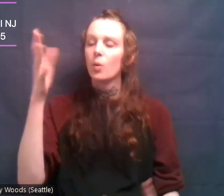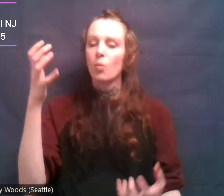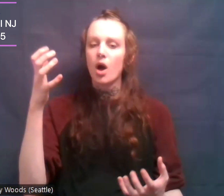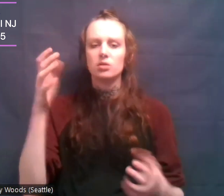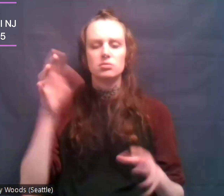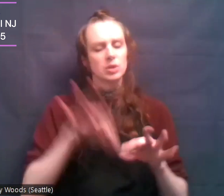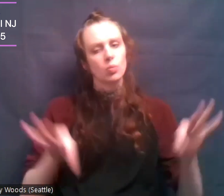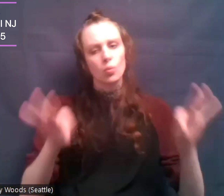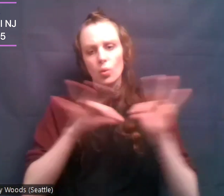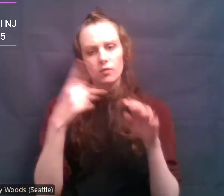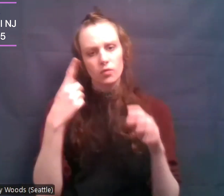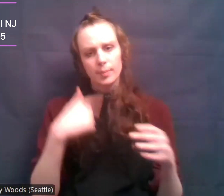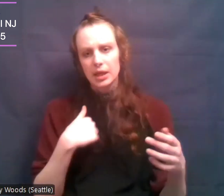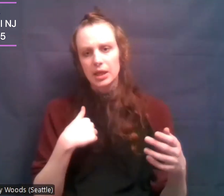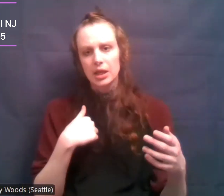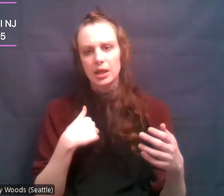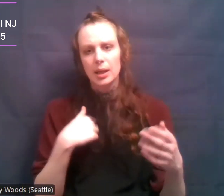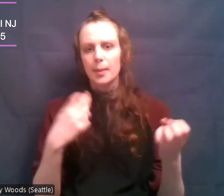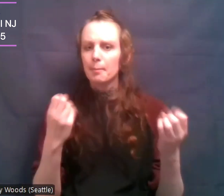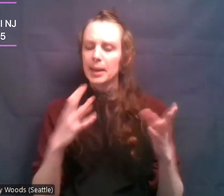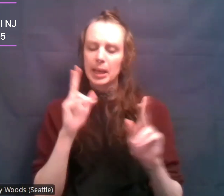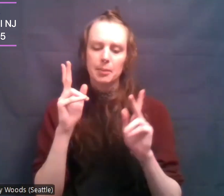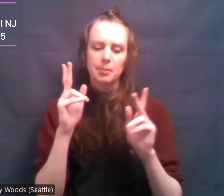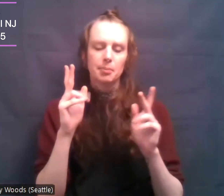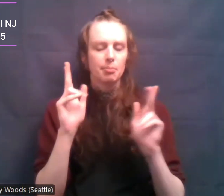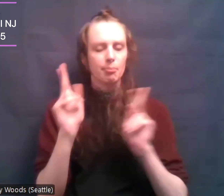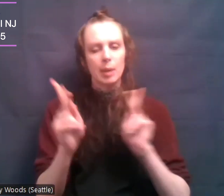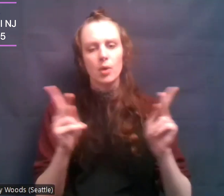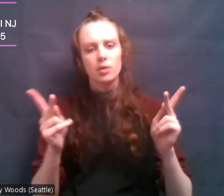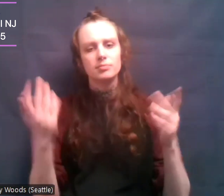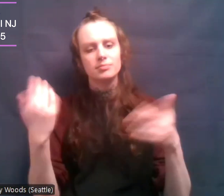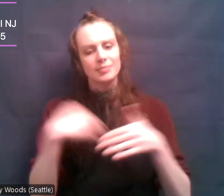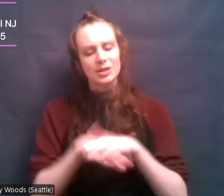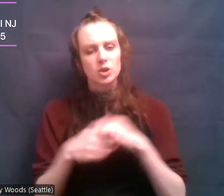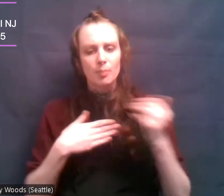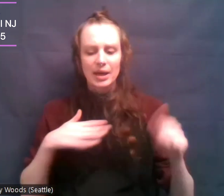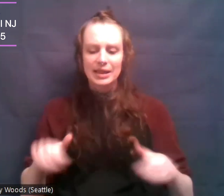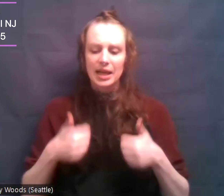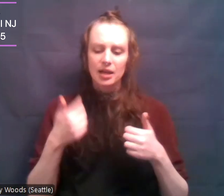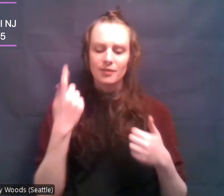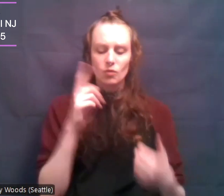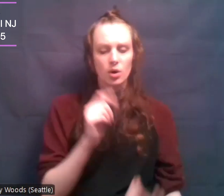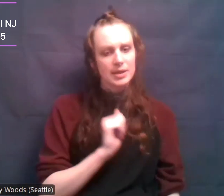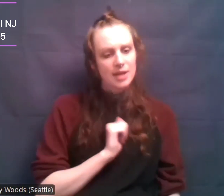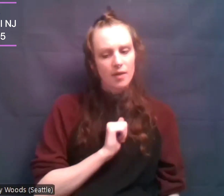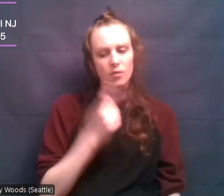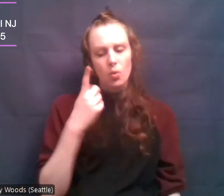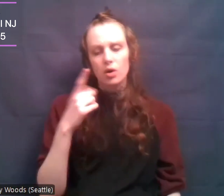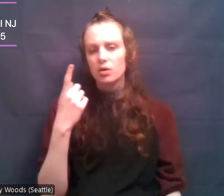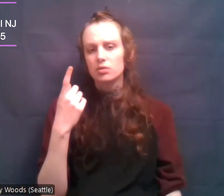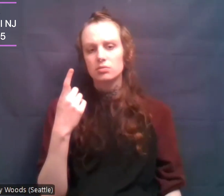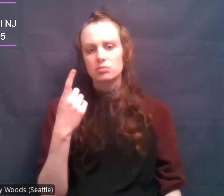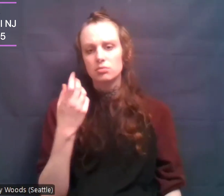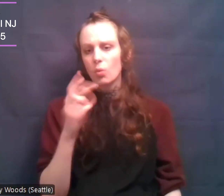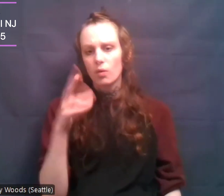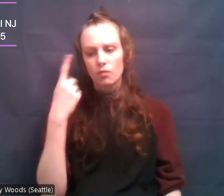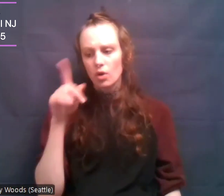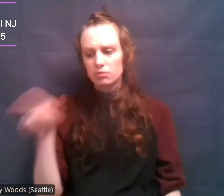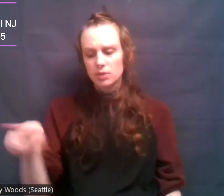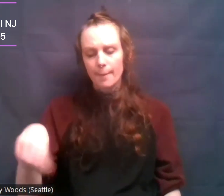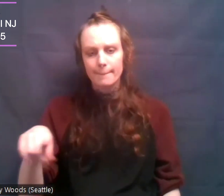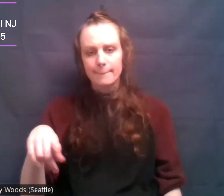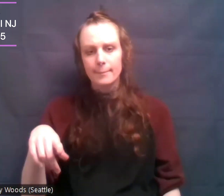life, that whether they're there for me or they're there for them,